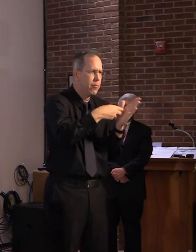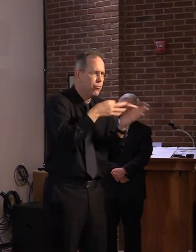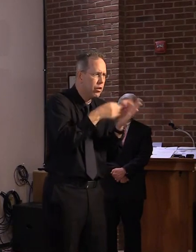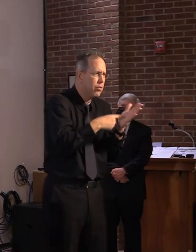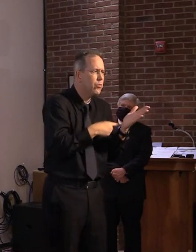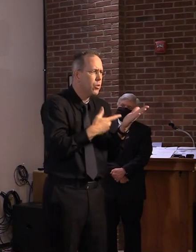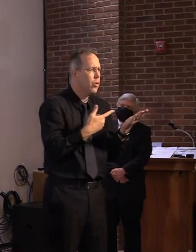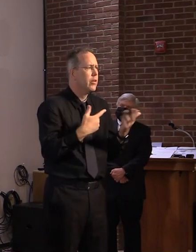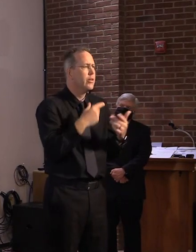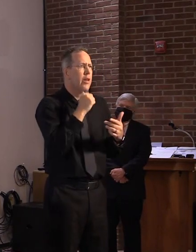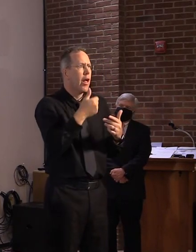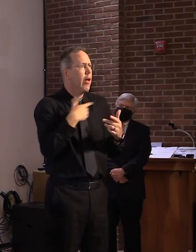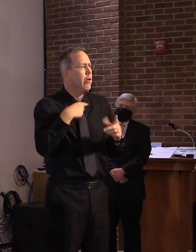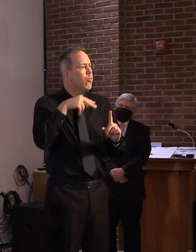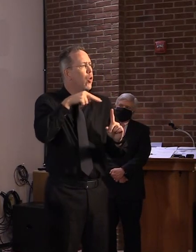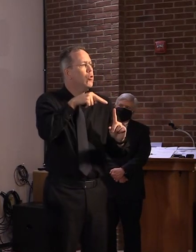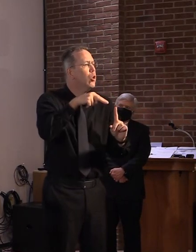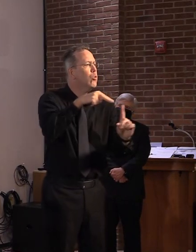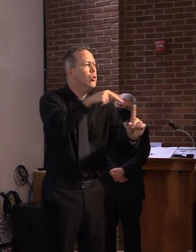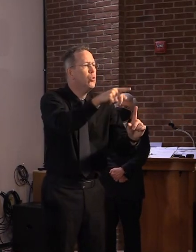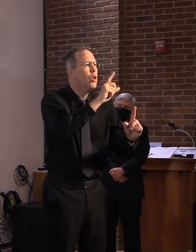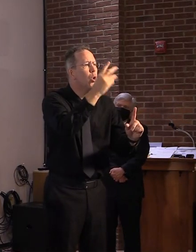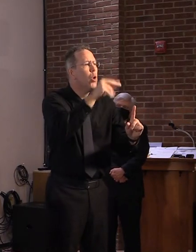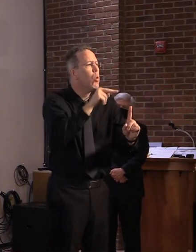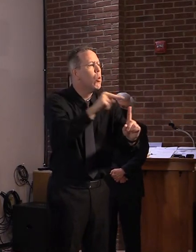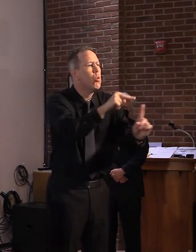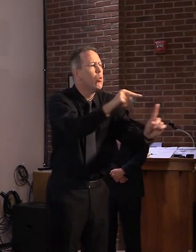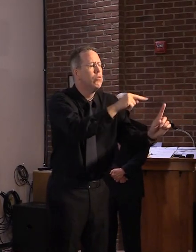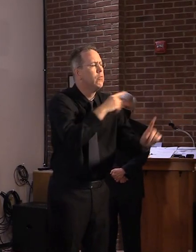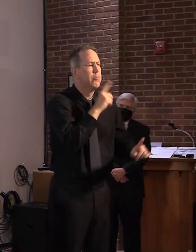tracking tool. There are some apps,